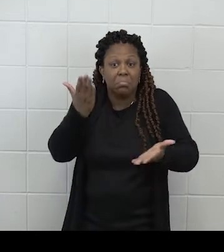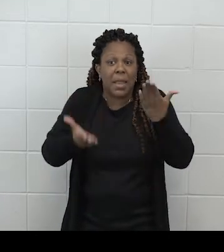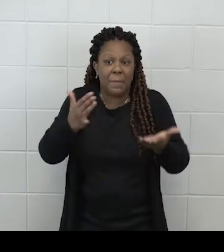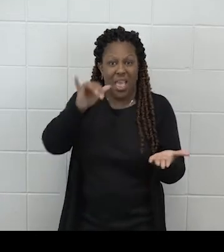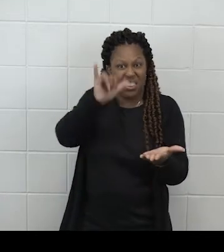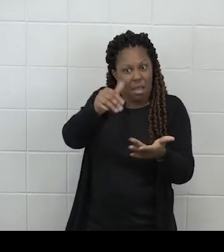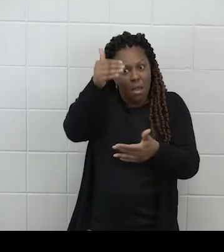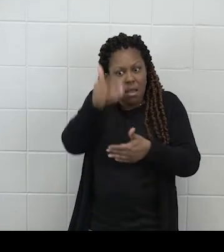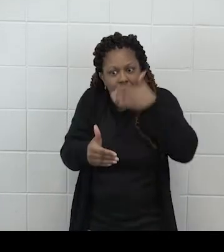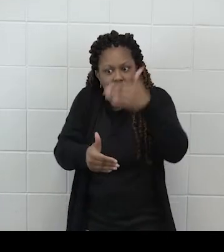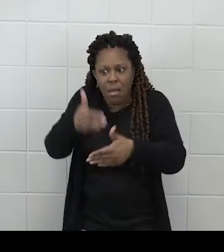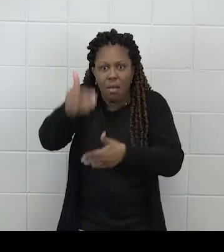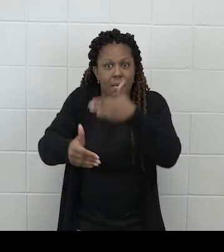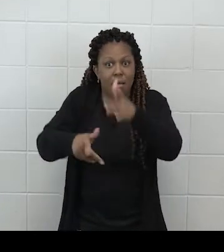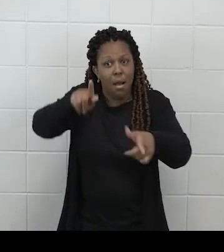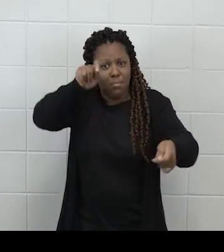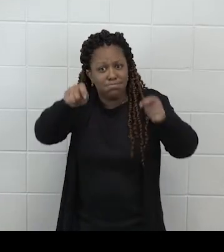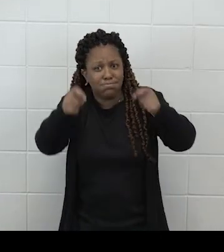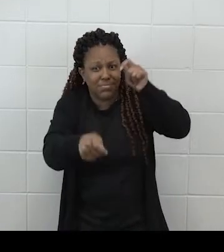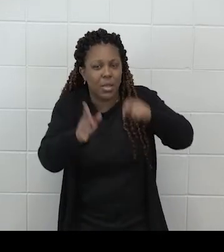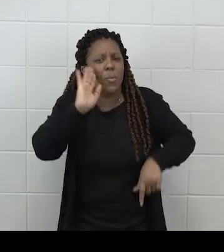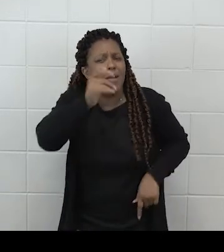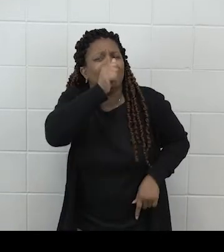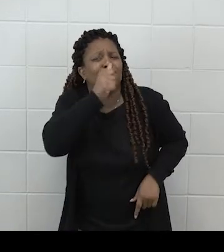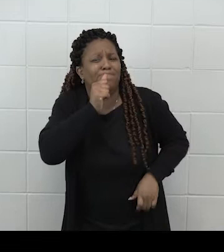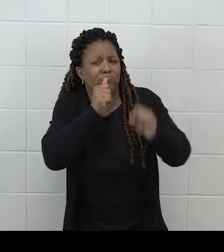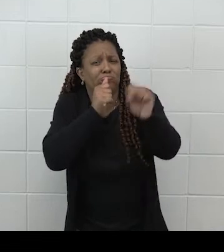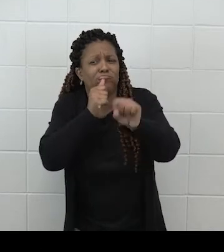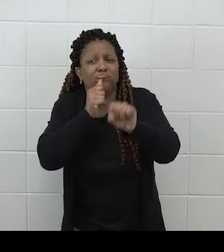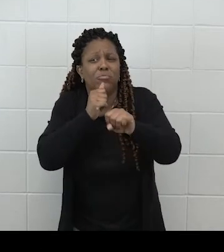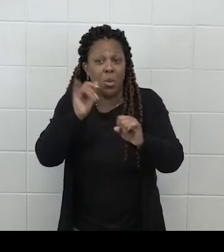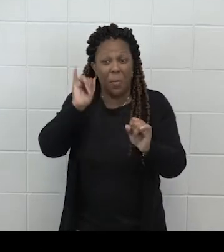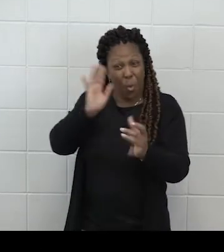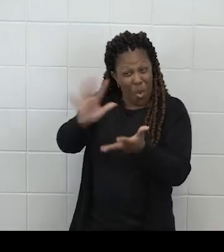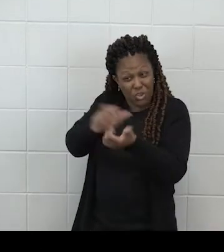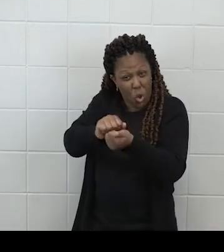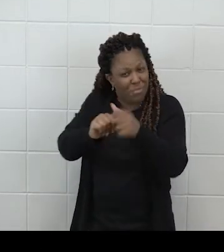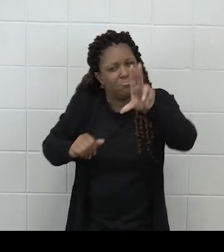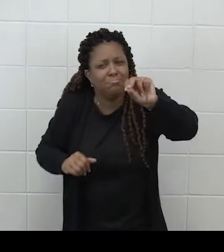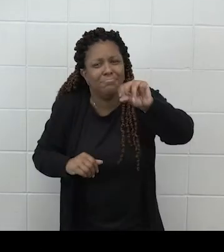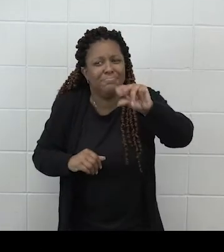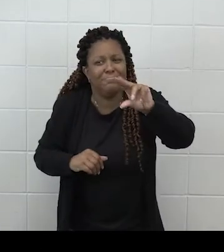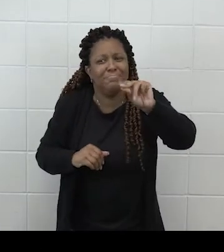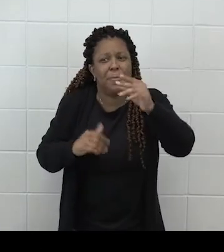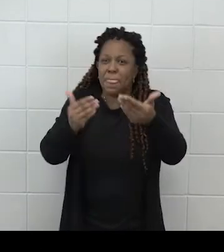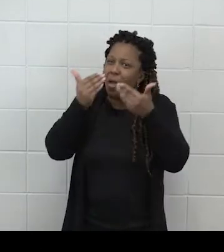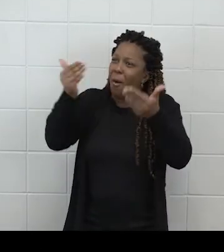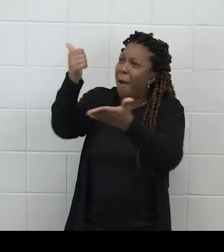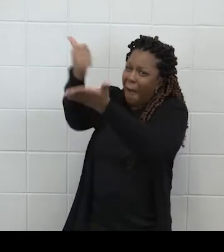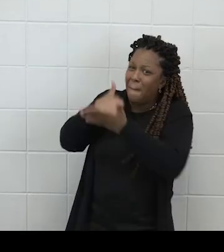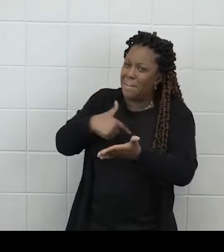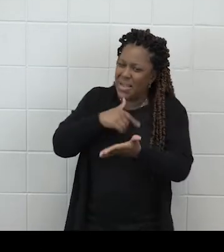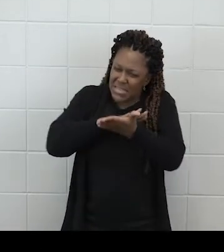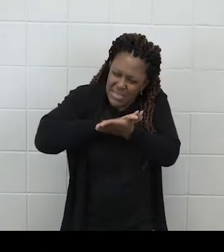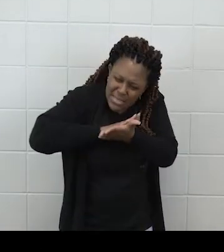This fire will free us from all of our burdens, refine, purify, and purge us until the fruit-bearing roots buried beneath